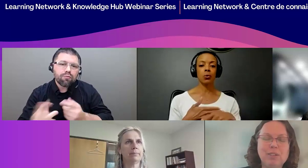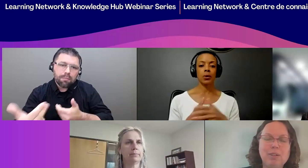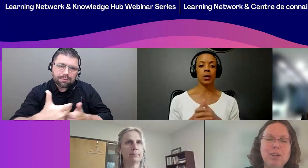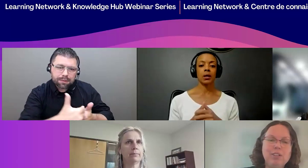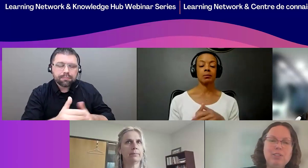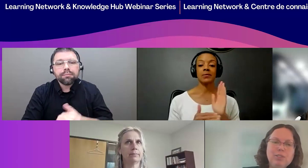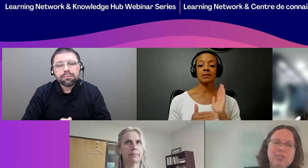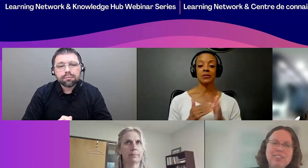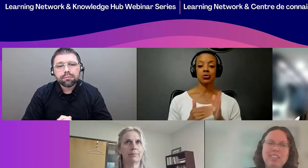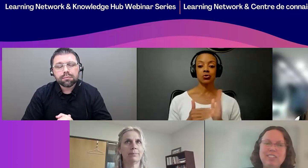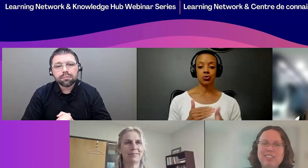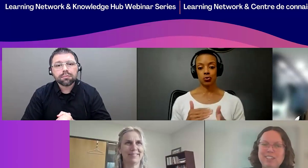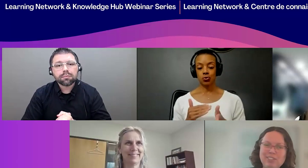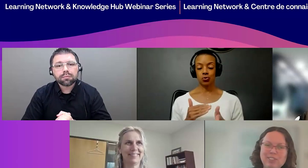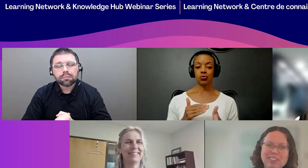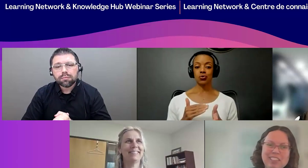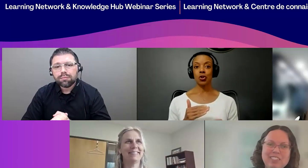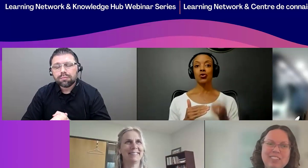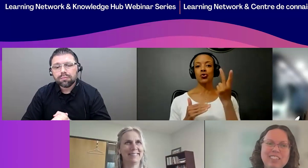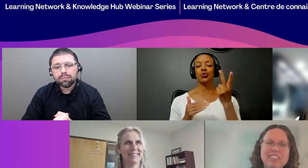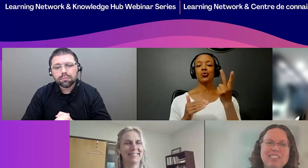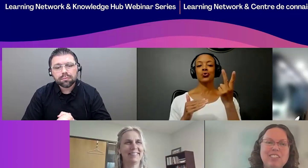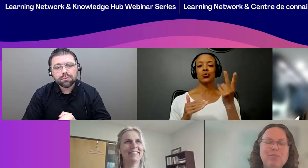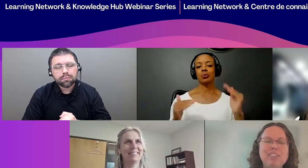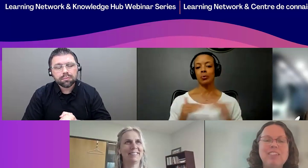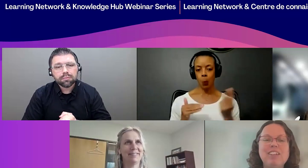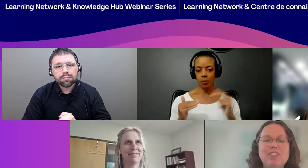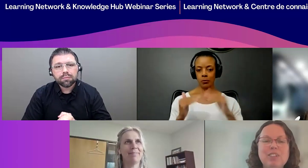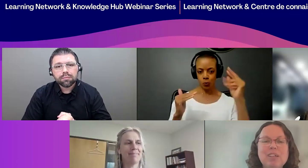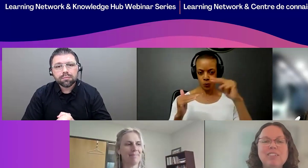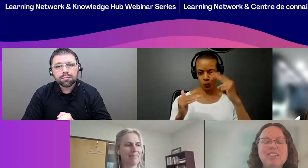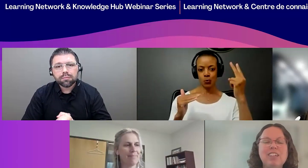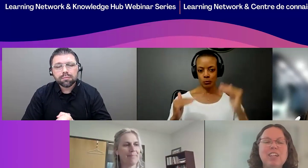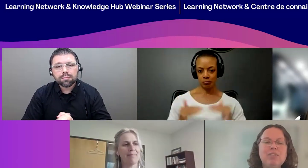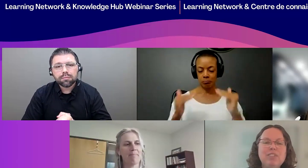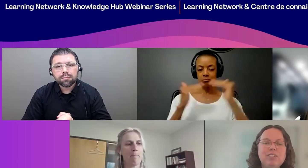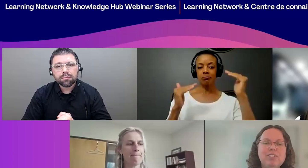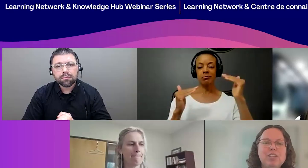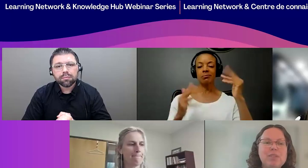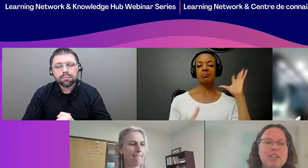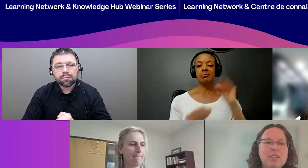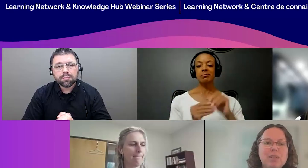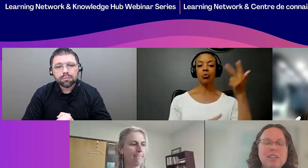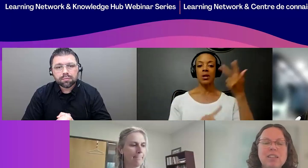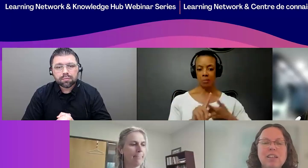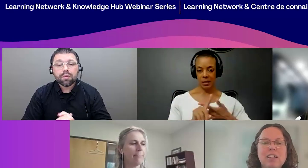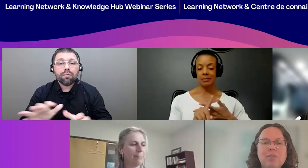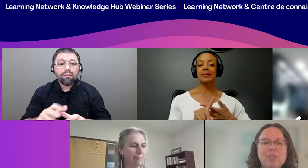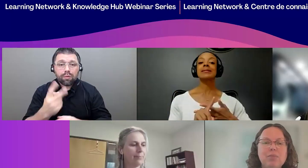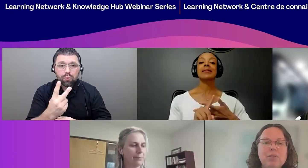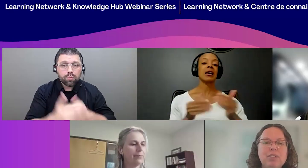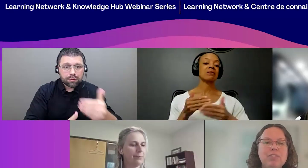completed two of the stages of our quantitative data collection at baseline in 3 months, and we're finishing up the